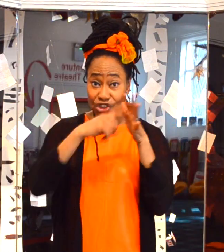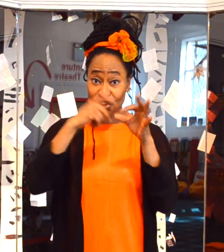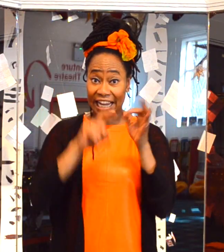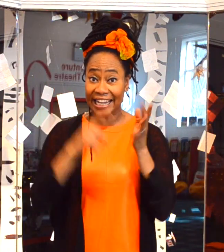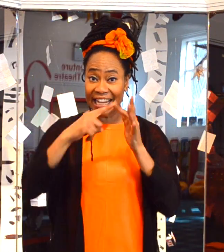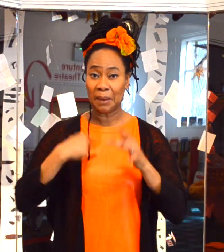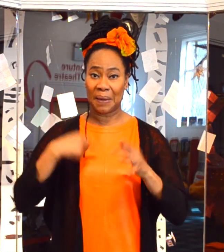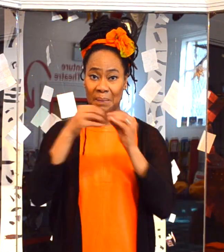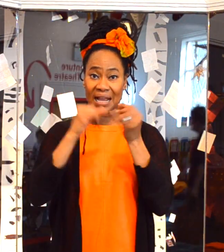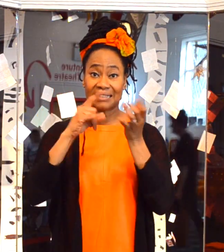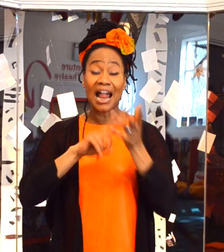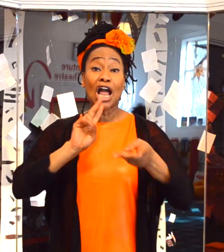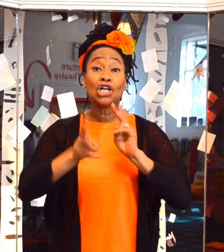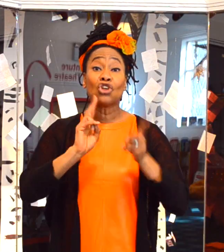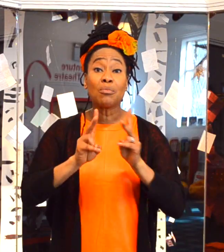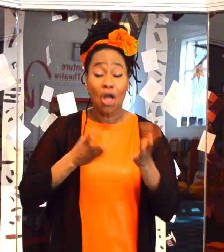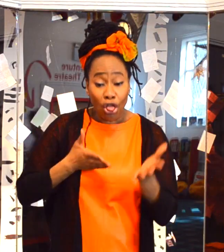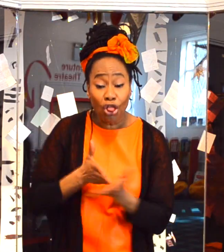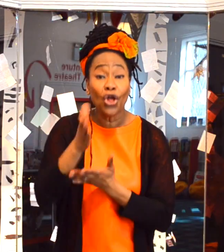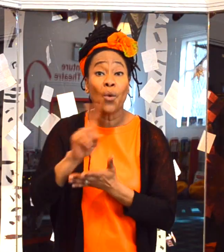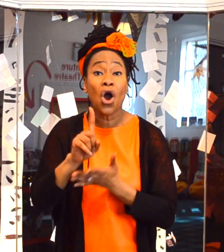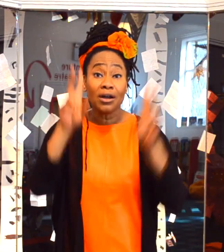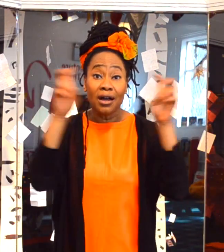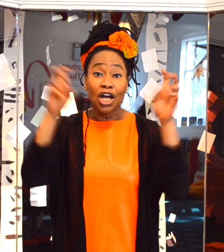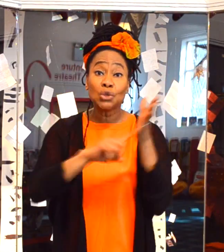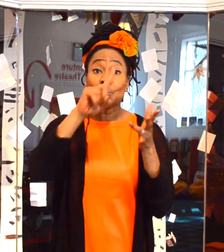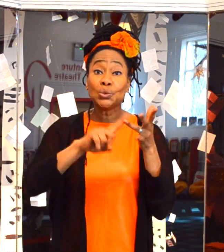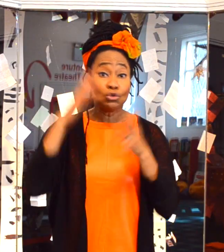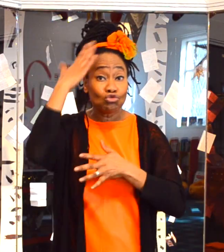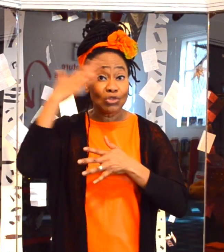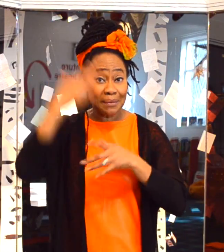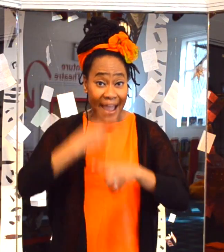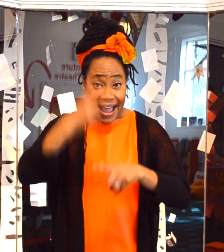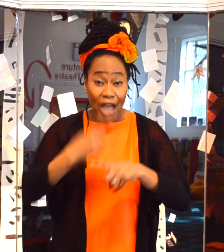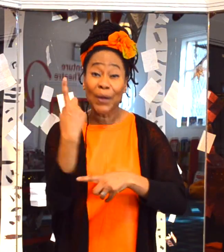My name is Jackie, and I am the interpreter for the signed performance of To Dream Again by Toby Hulse.